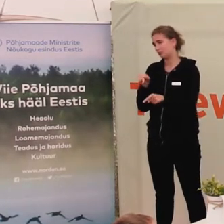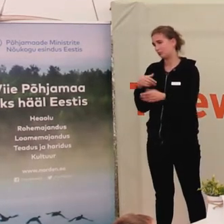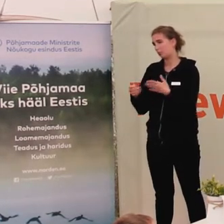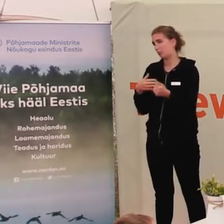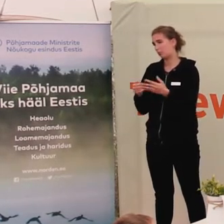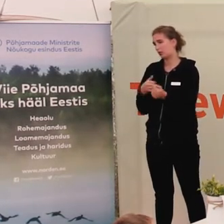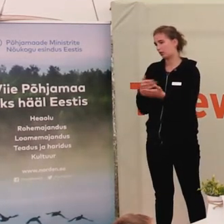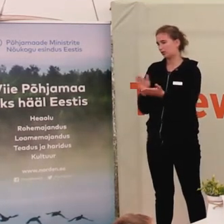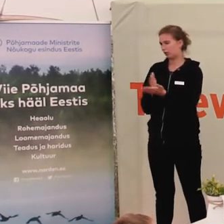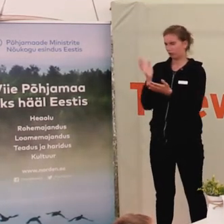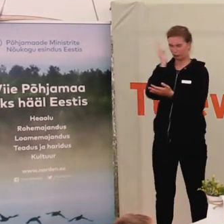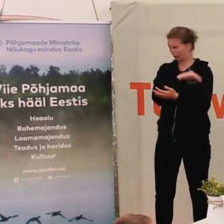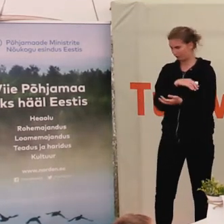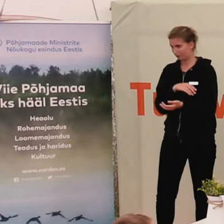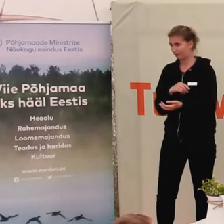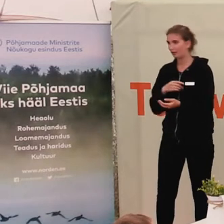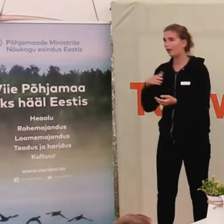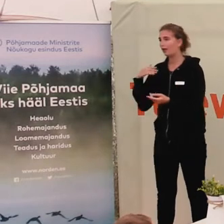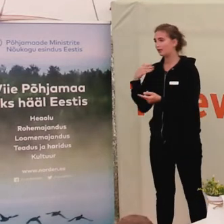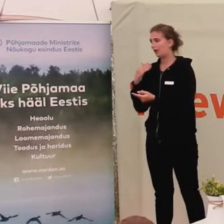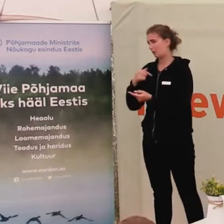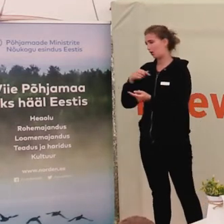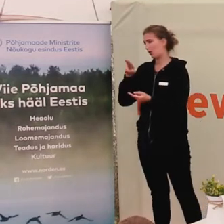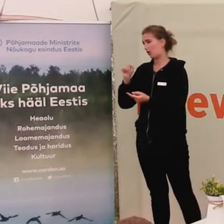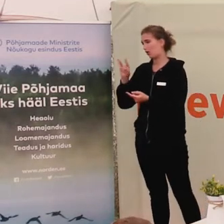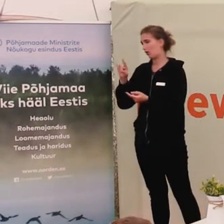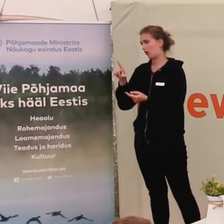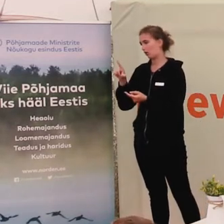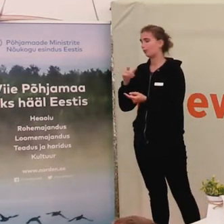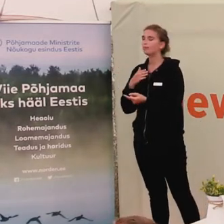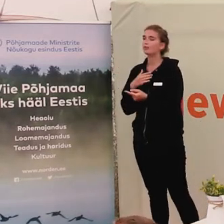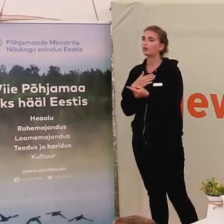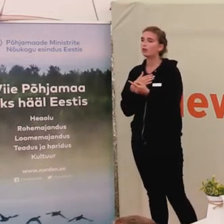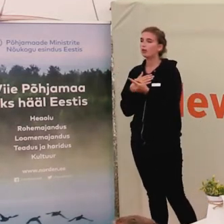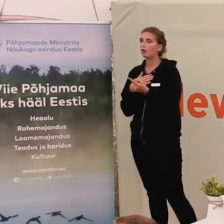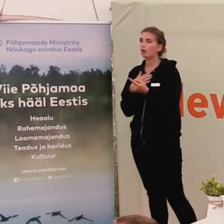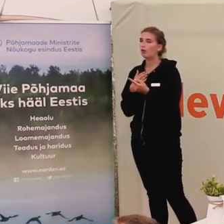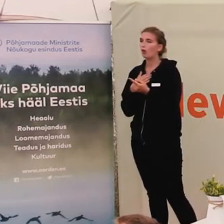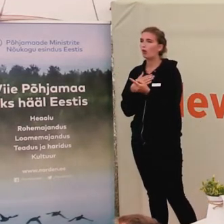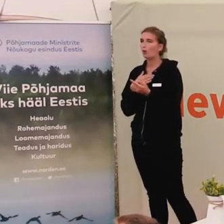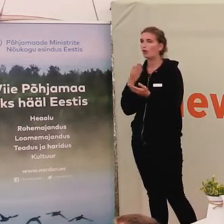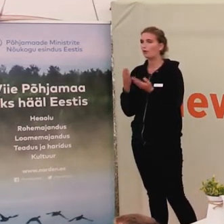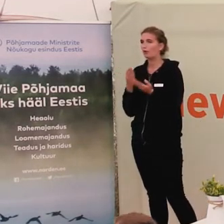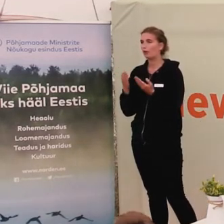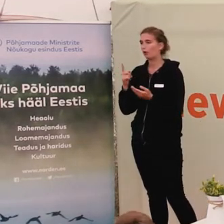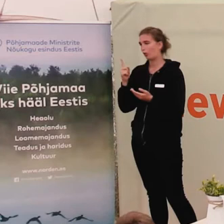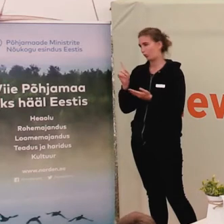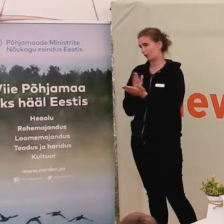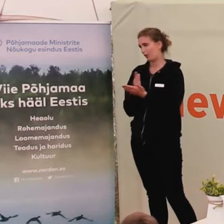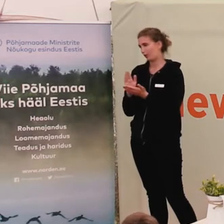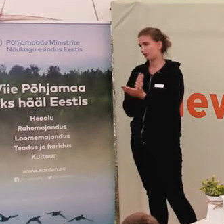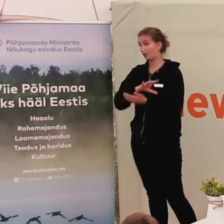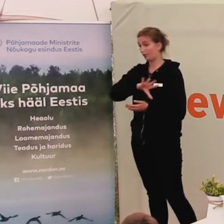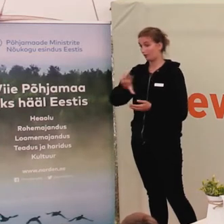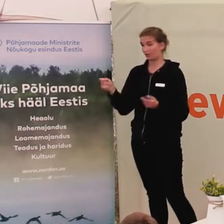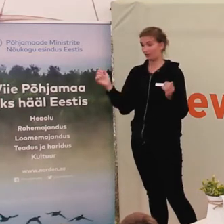front. Hi, my name is Carl. I might have one of the solutions. So everyone who's